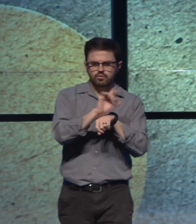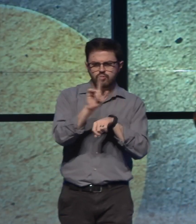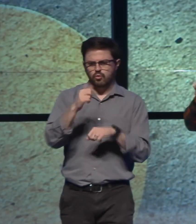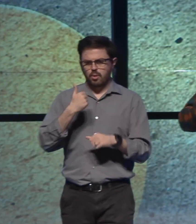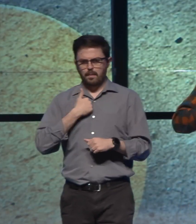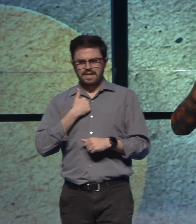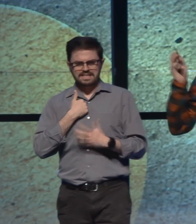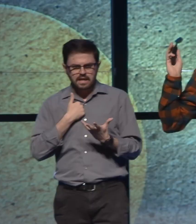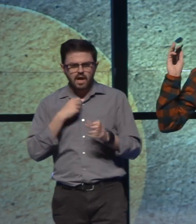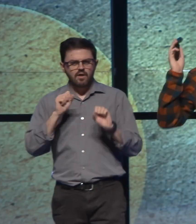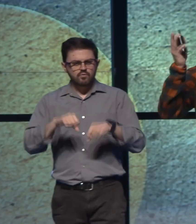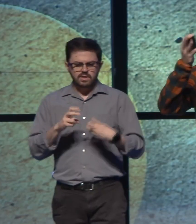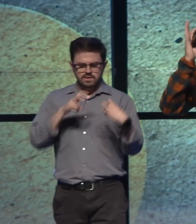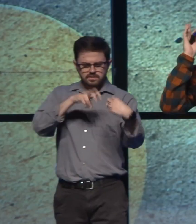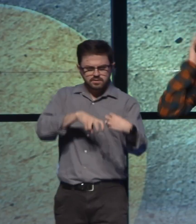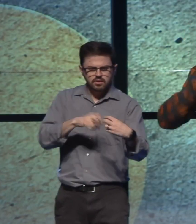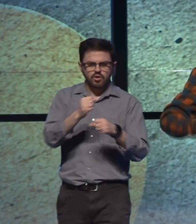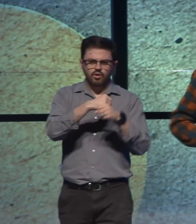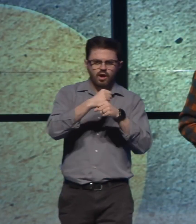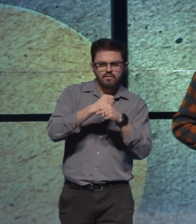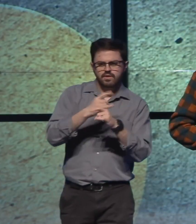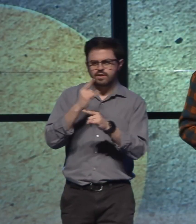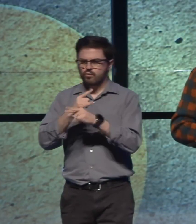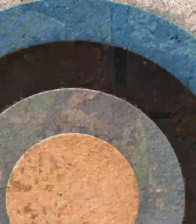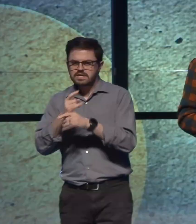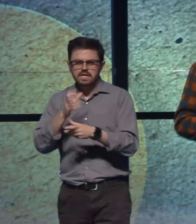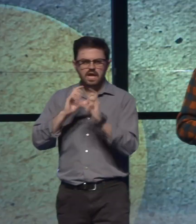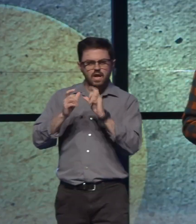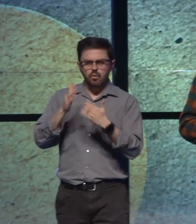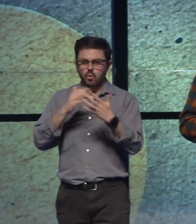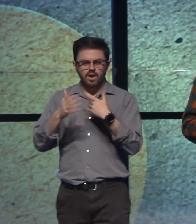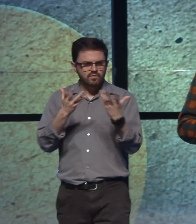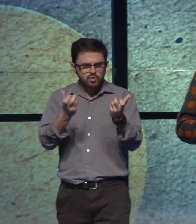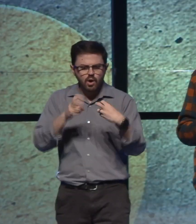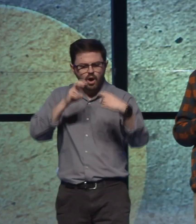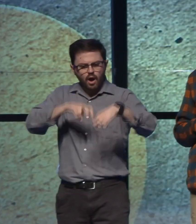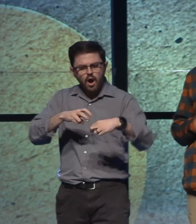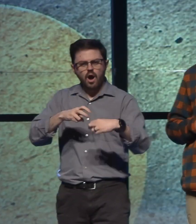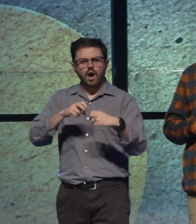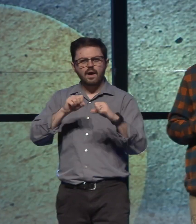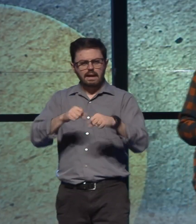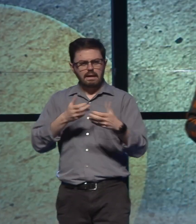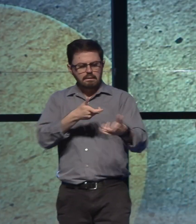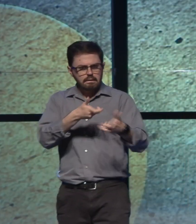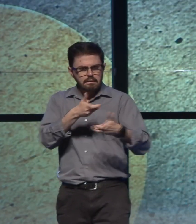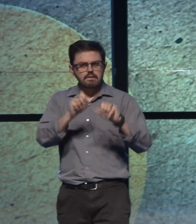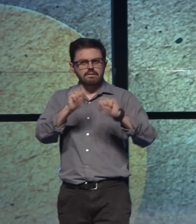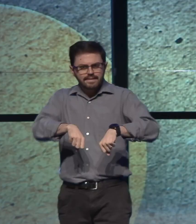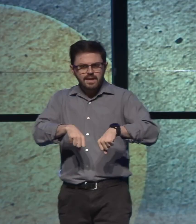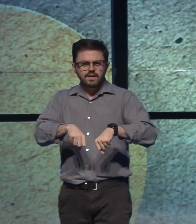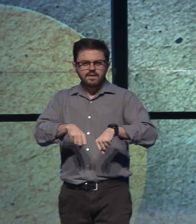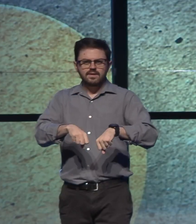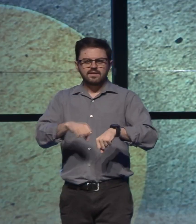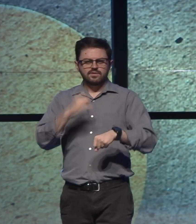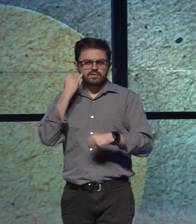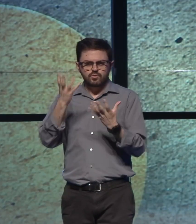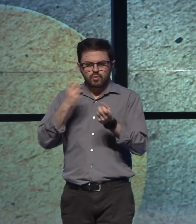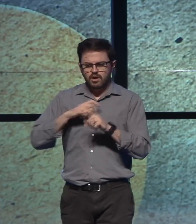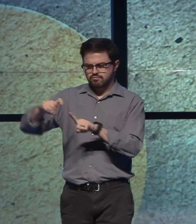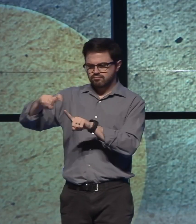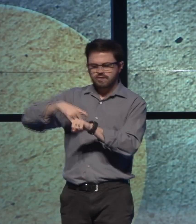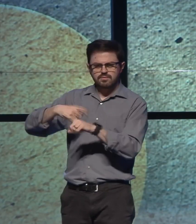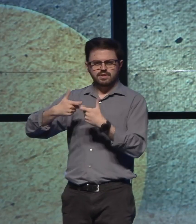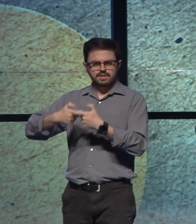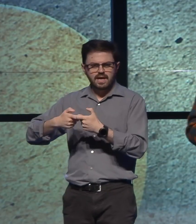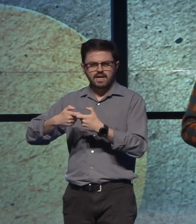do coffee, we can do whiskey, we can whatever you want. I'm game. All right, so just shoot me a text message and we will get together. I'll try to